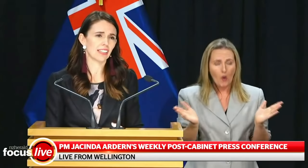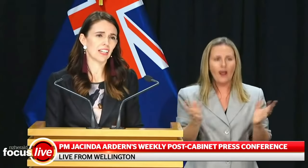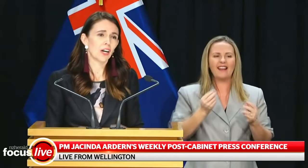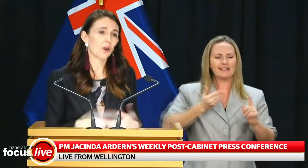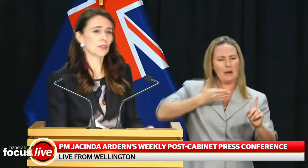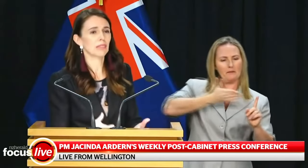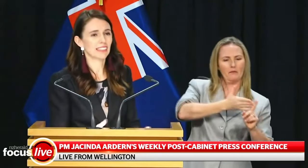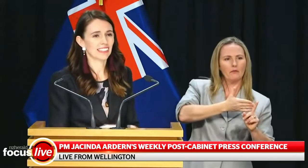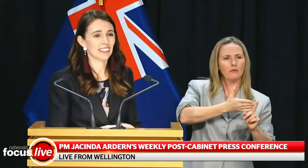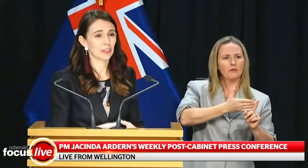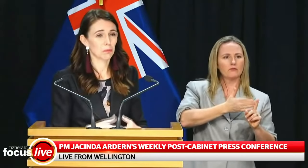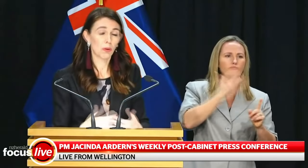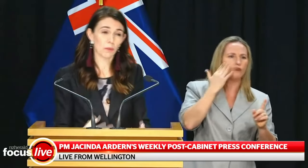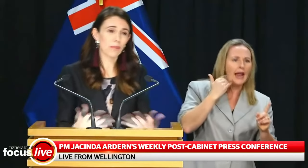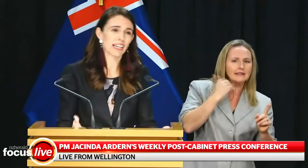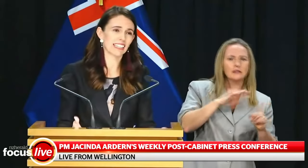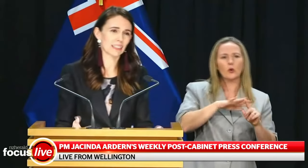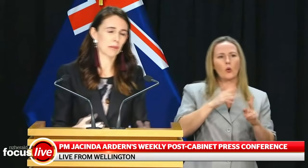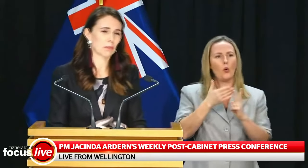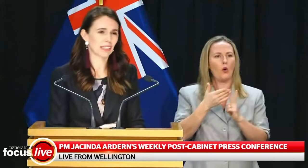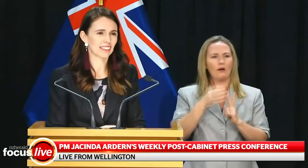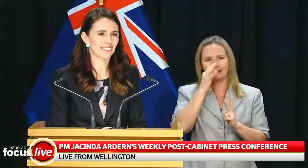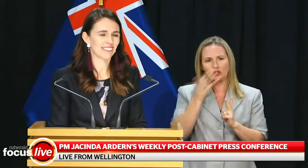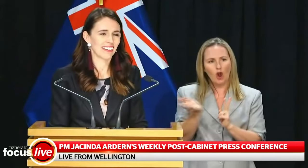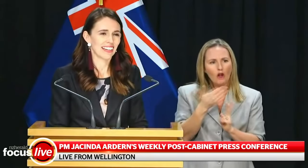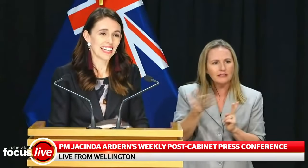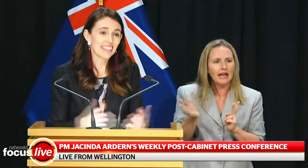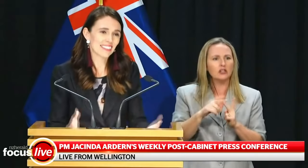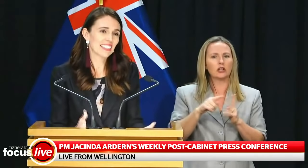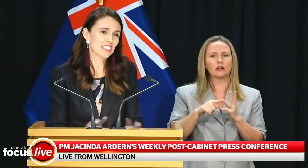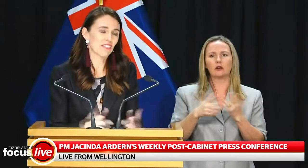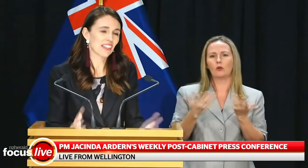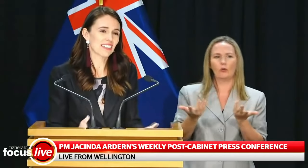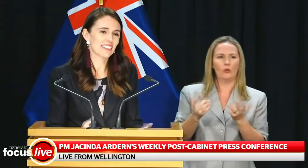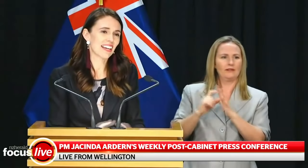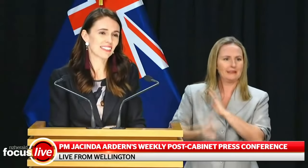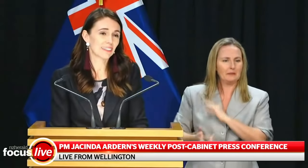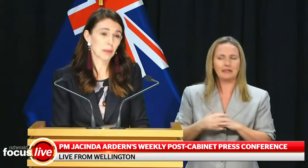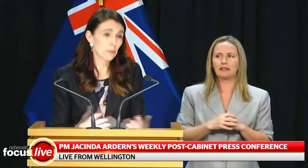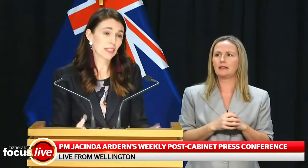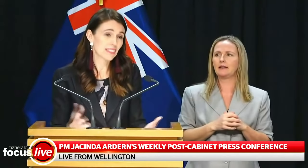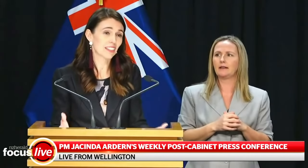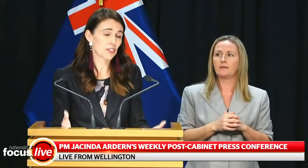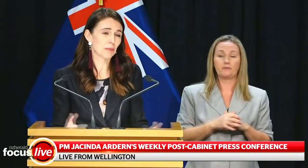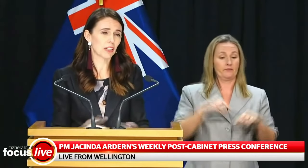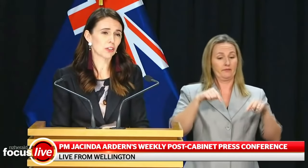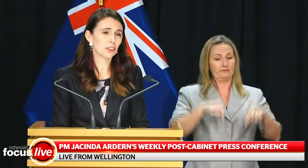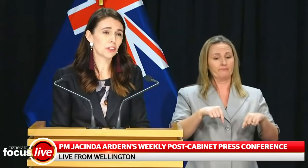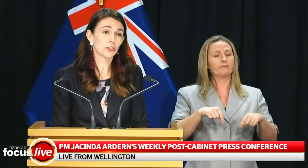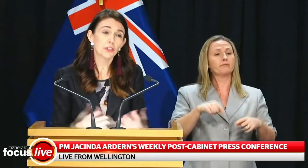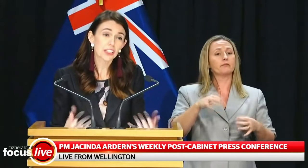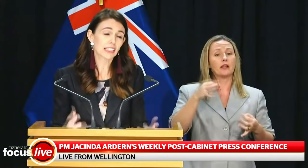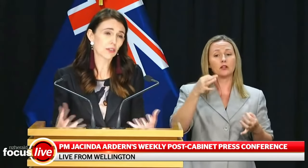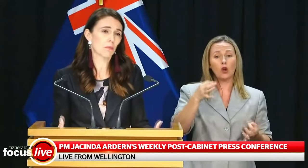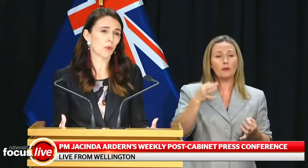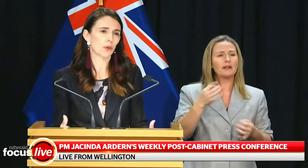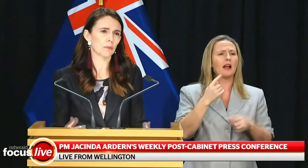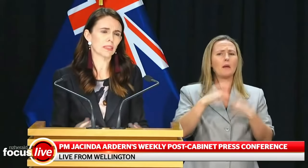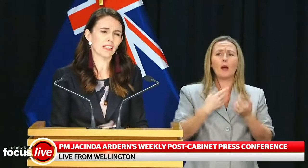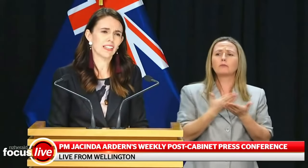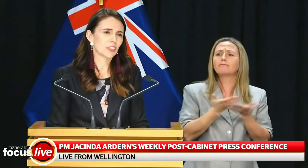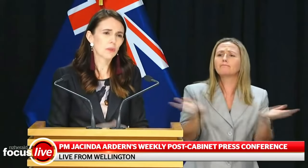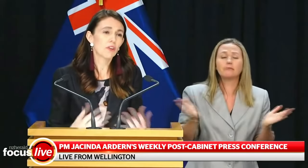orientation. Ultimately, the point we're making to the public is, here's a list of things that people consider should be included. Do you think there are